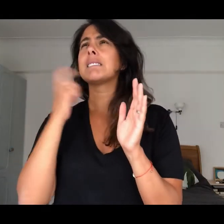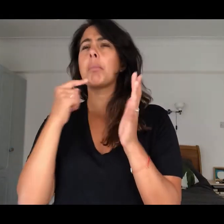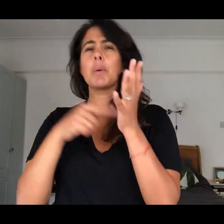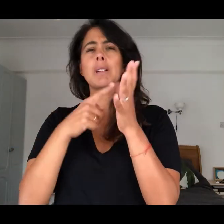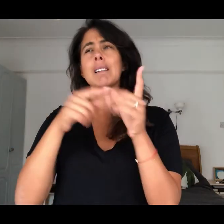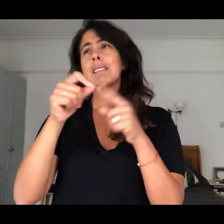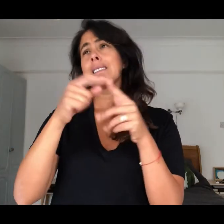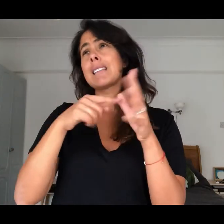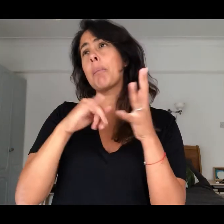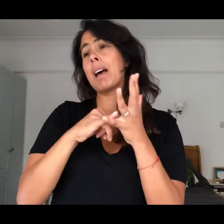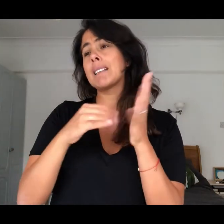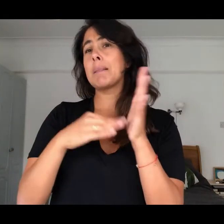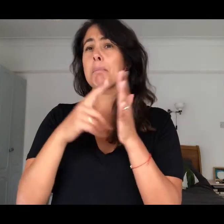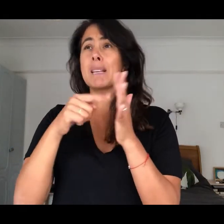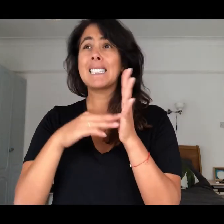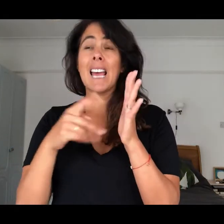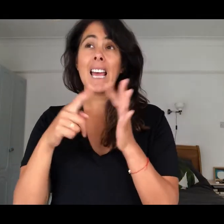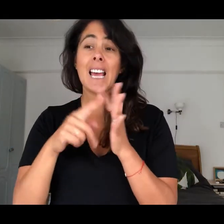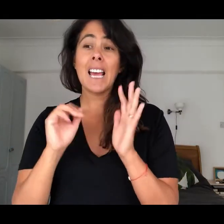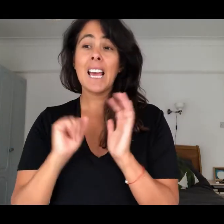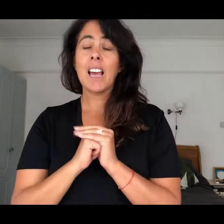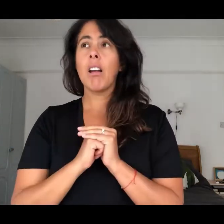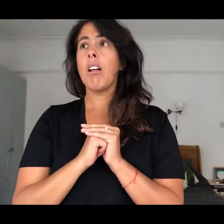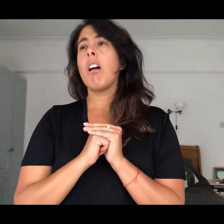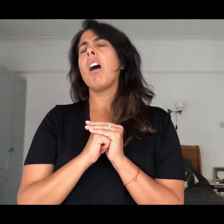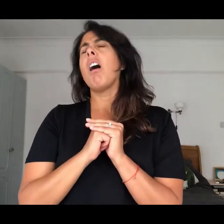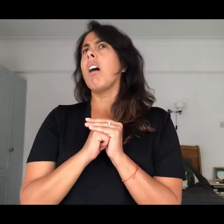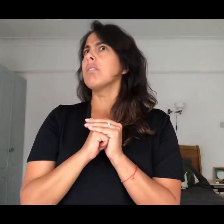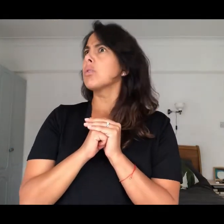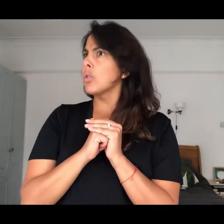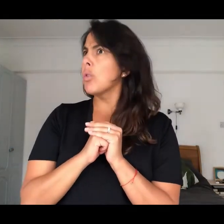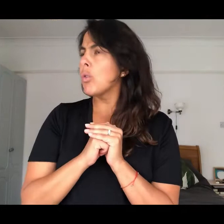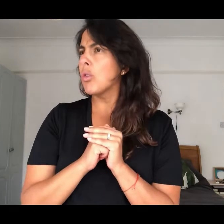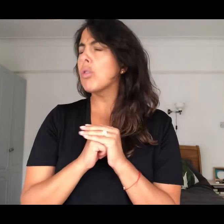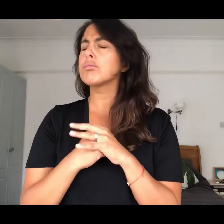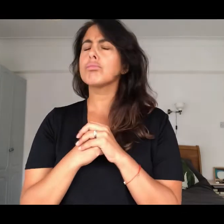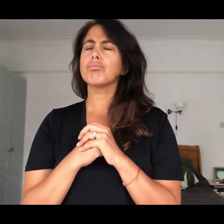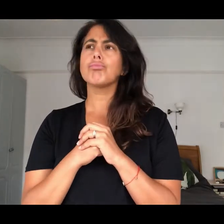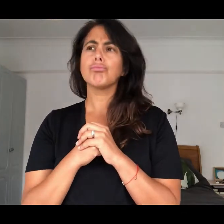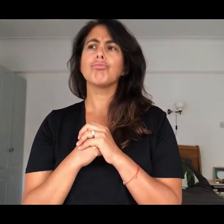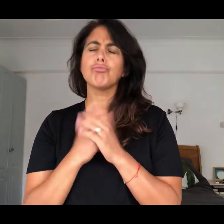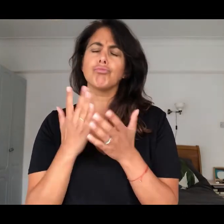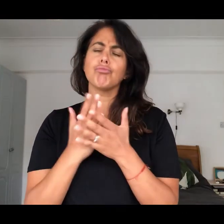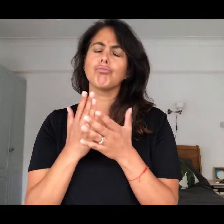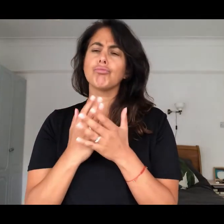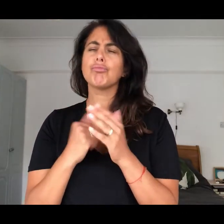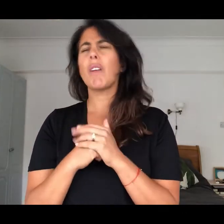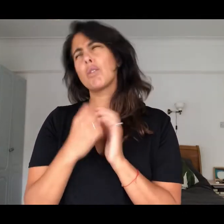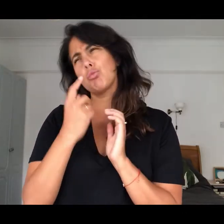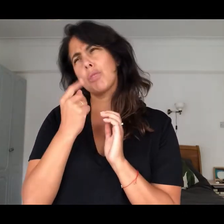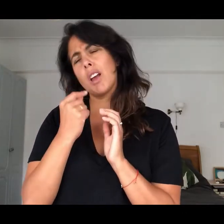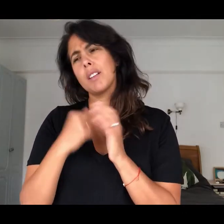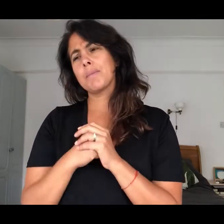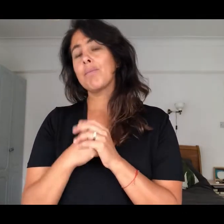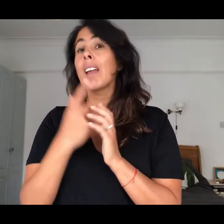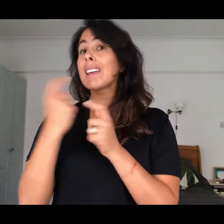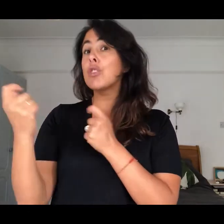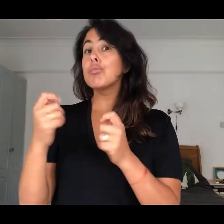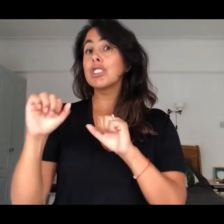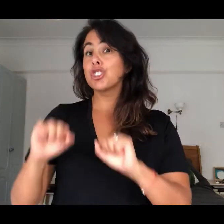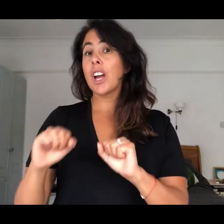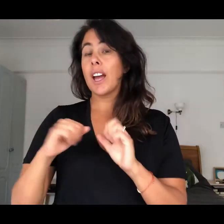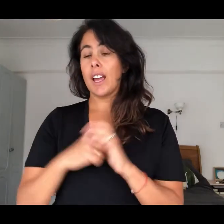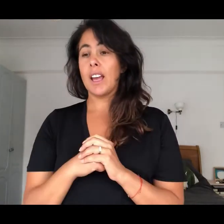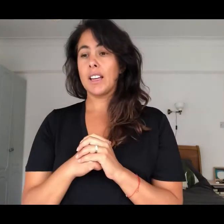Nothing too fancy. Just a simple tapas or meze spread. Of course you do.